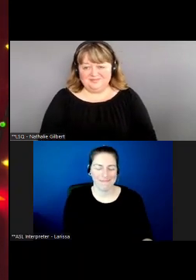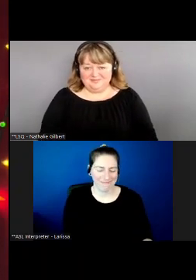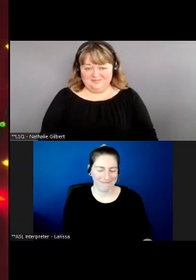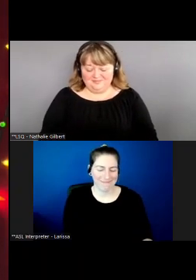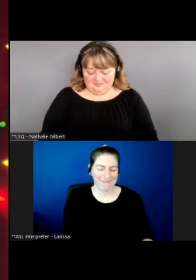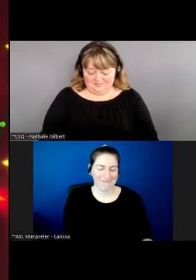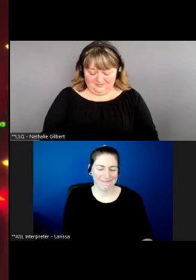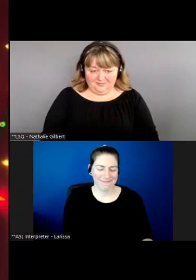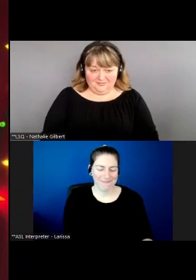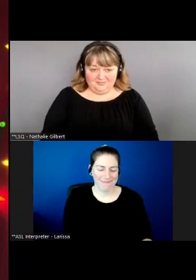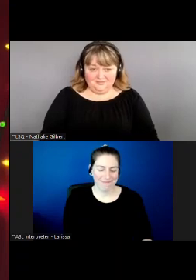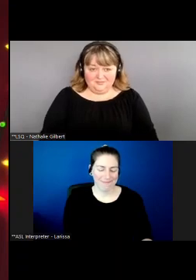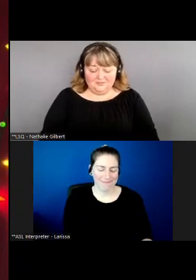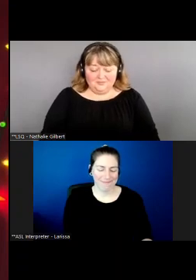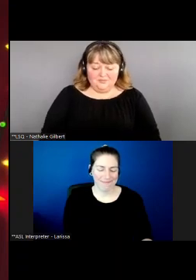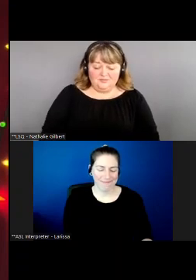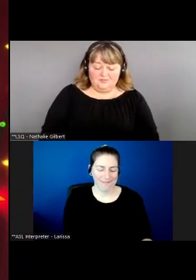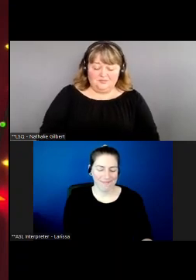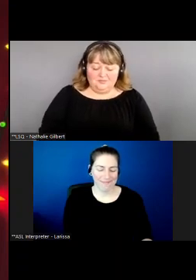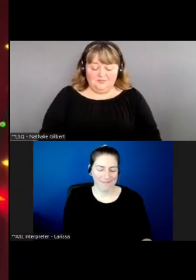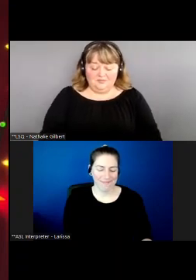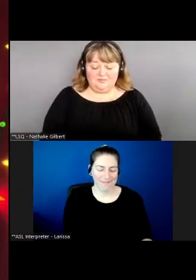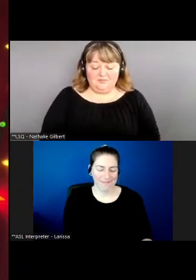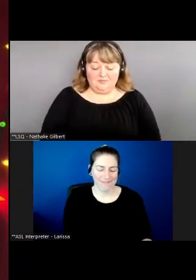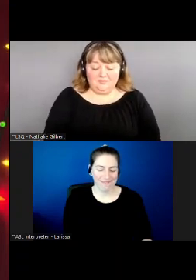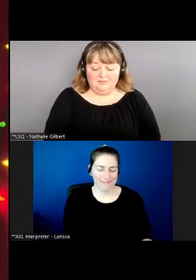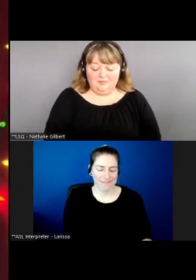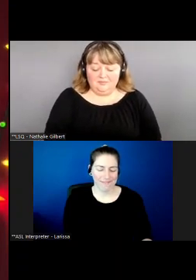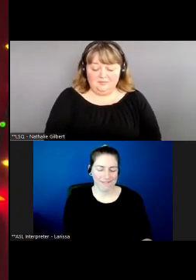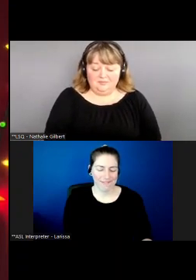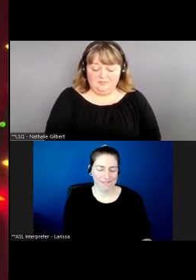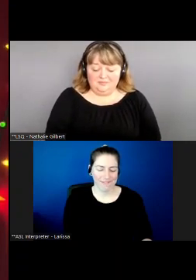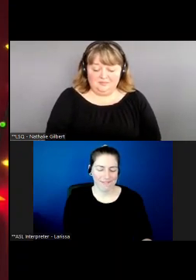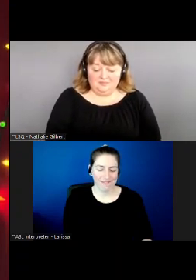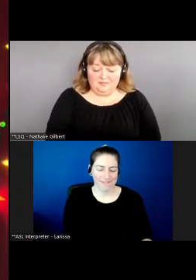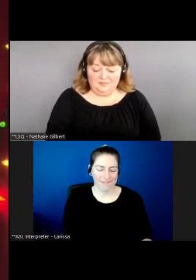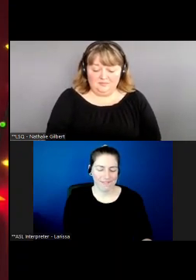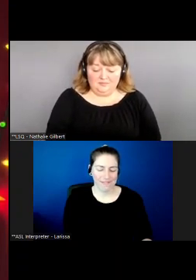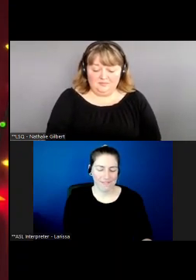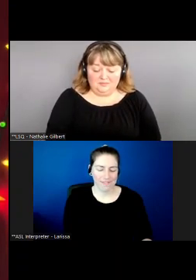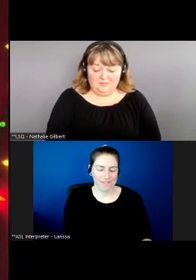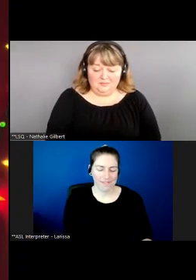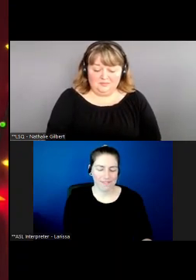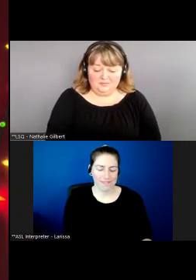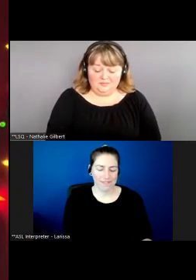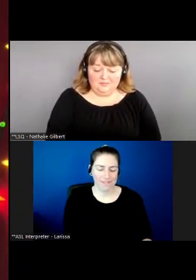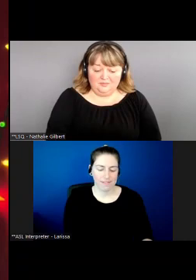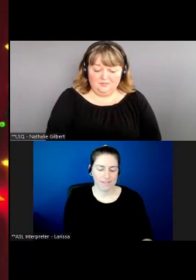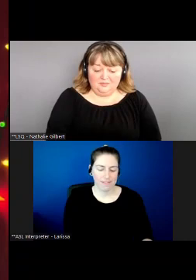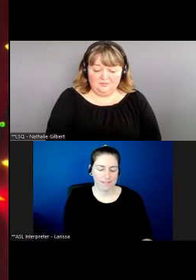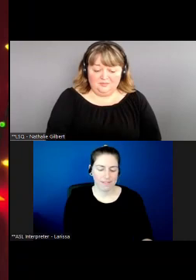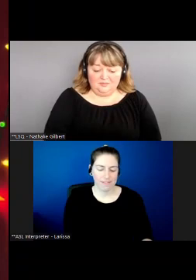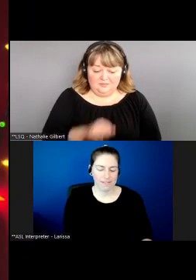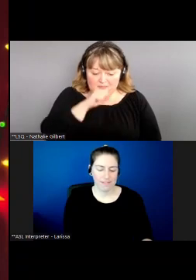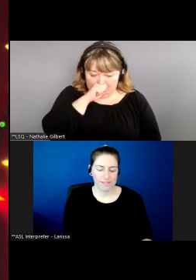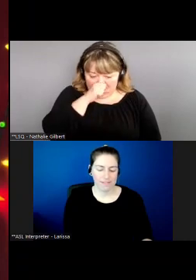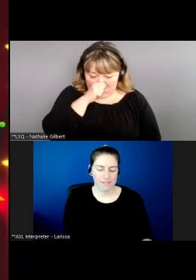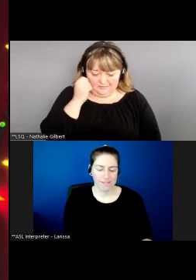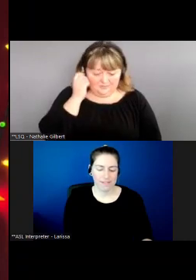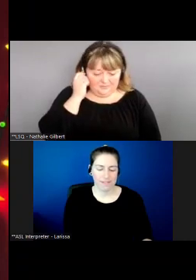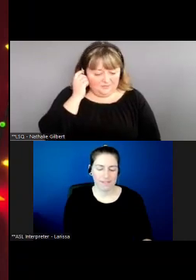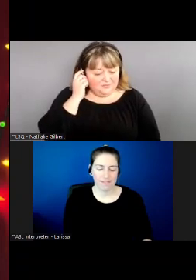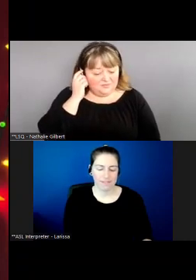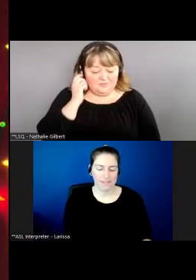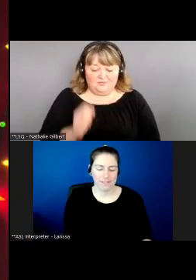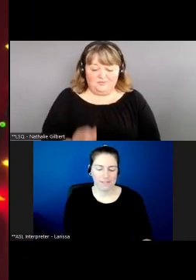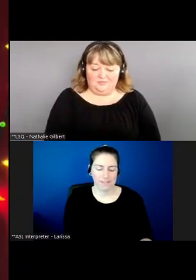I like to sing to the tulips. I like to dance to the car. I tell jokes to the lampshades just